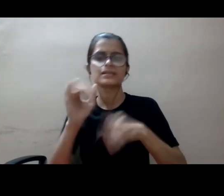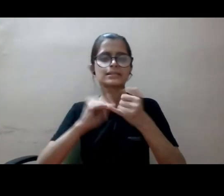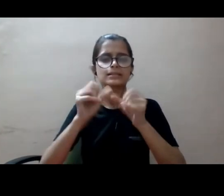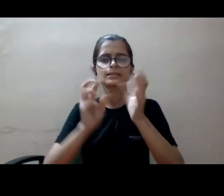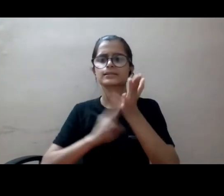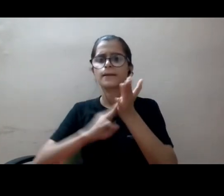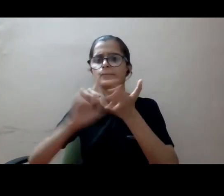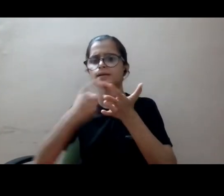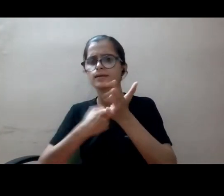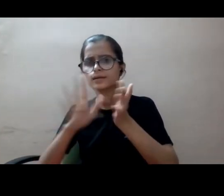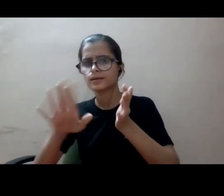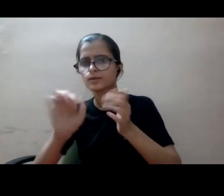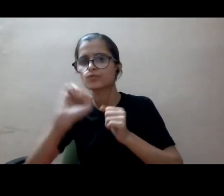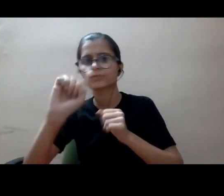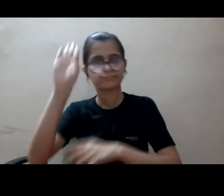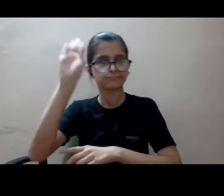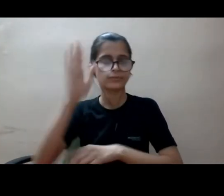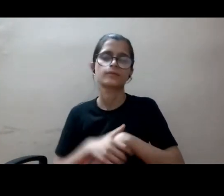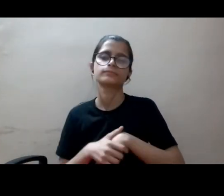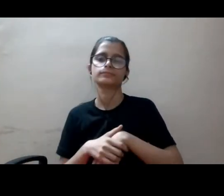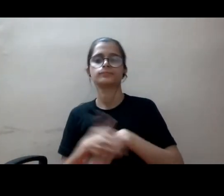Samir? Yes.